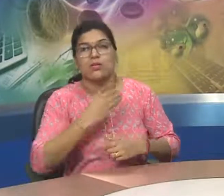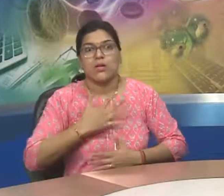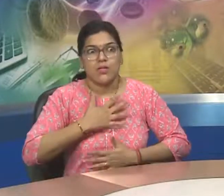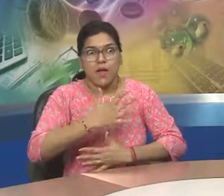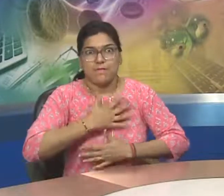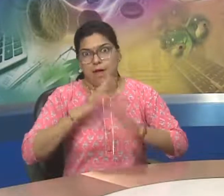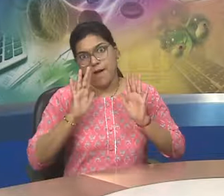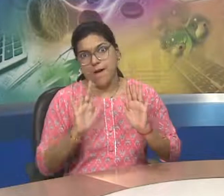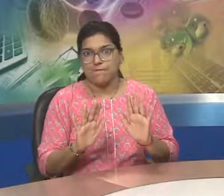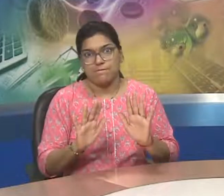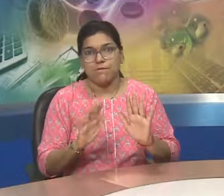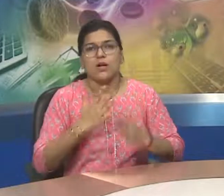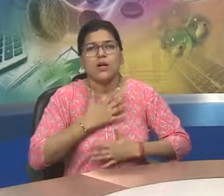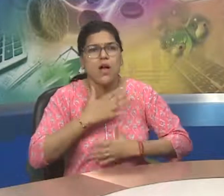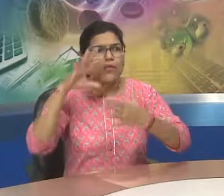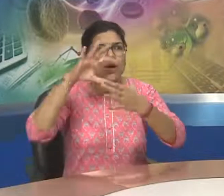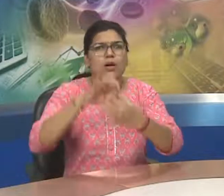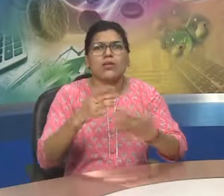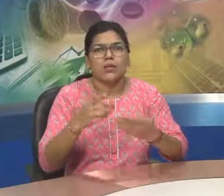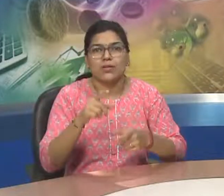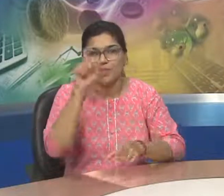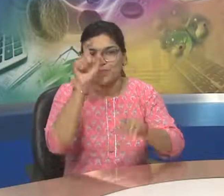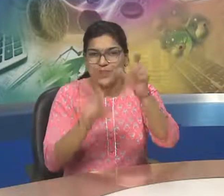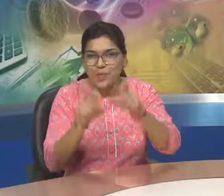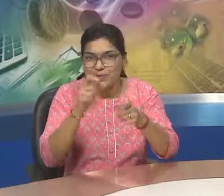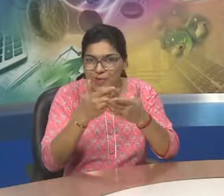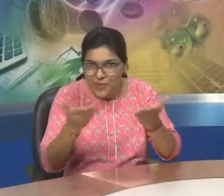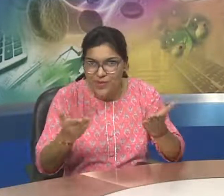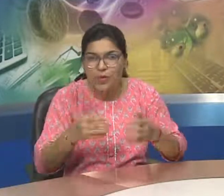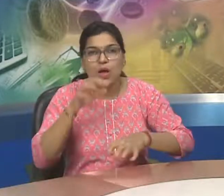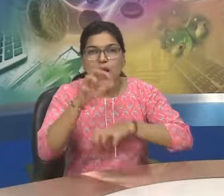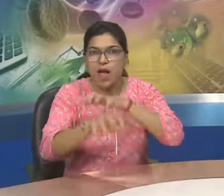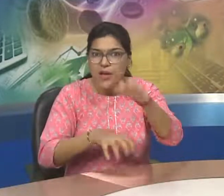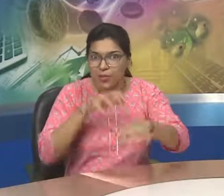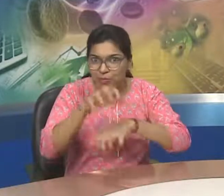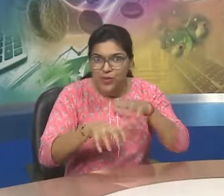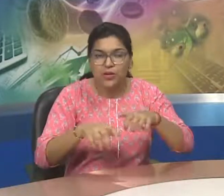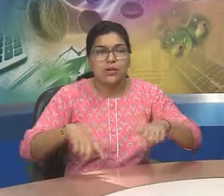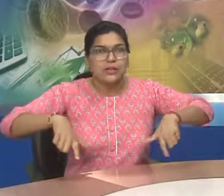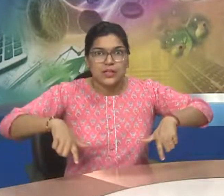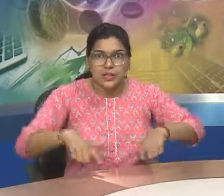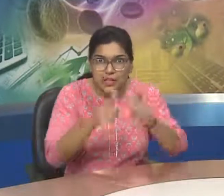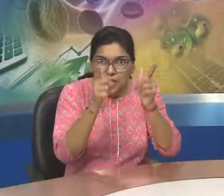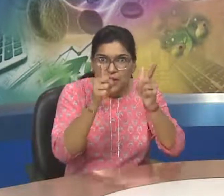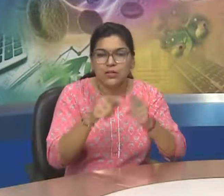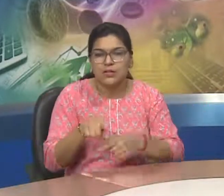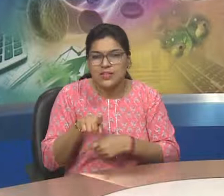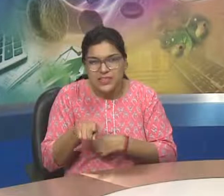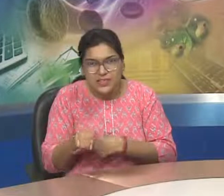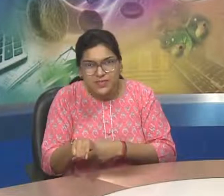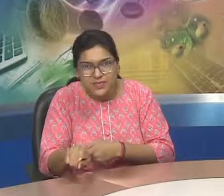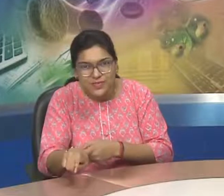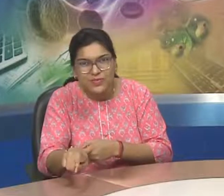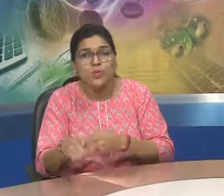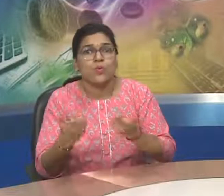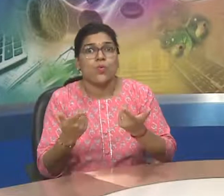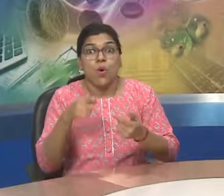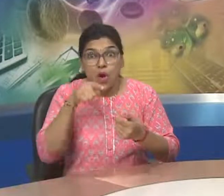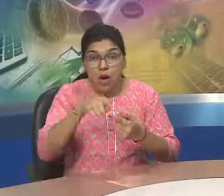On the other hand side, biotic are the components which have life in it, that is